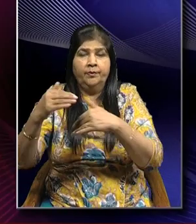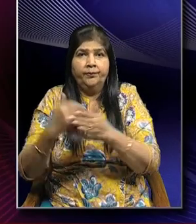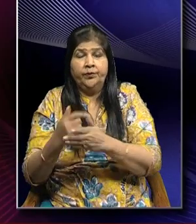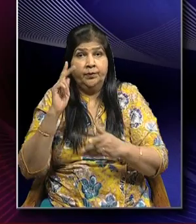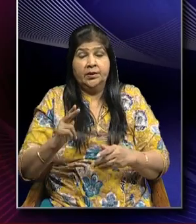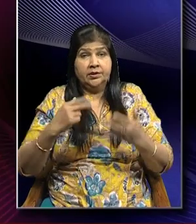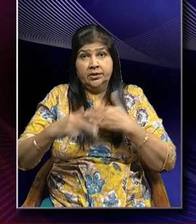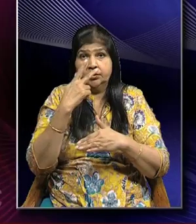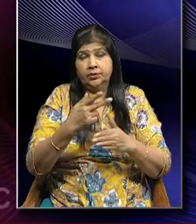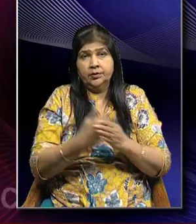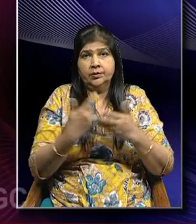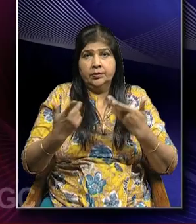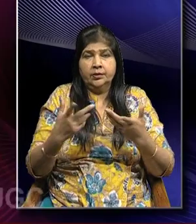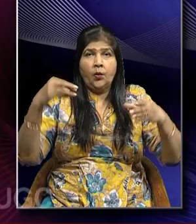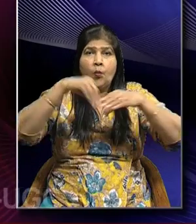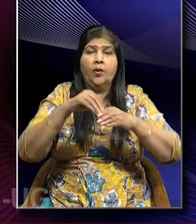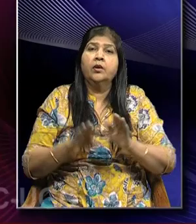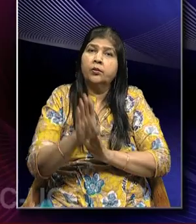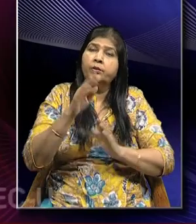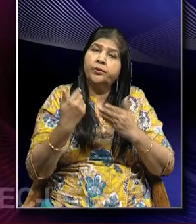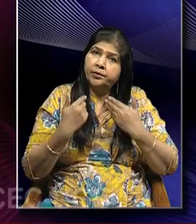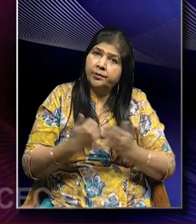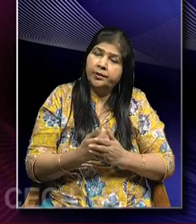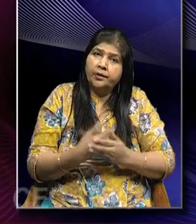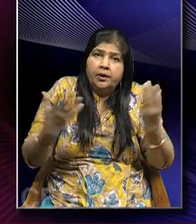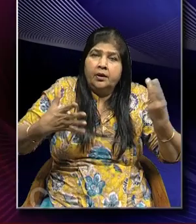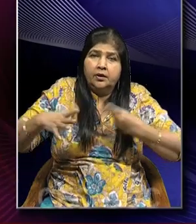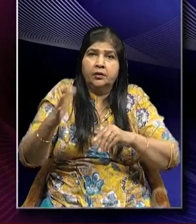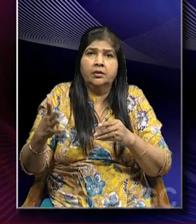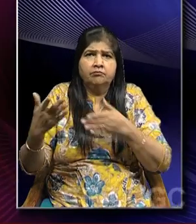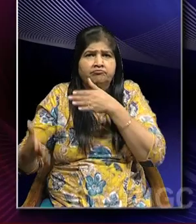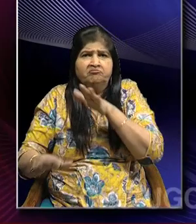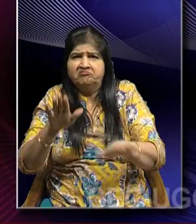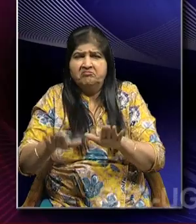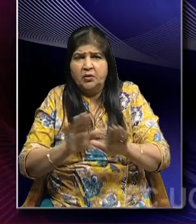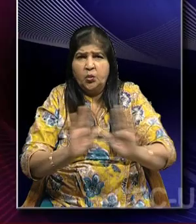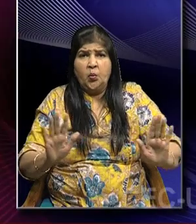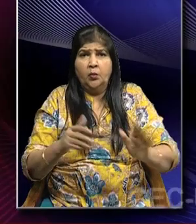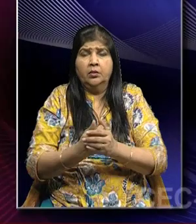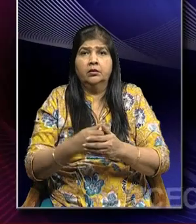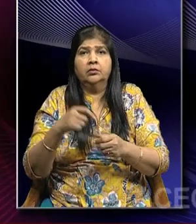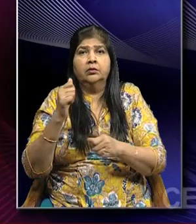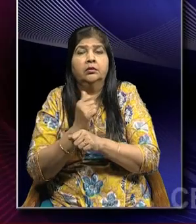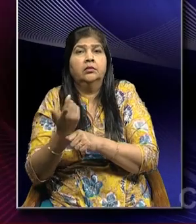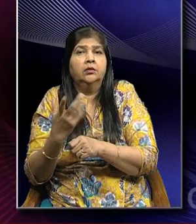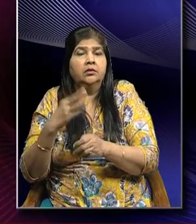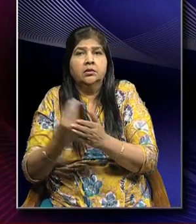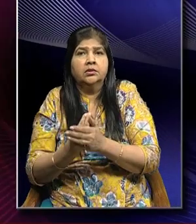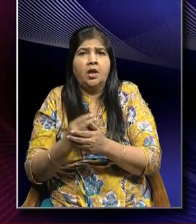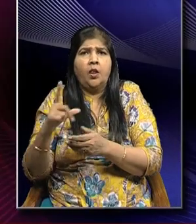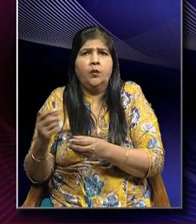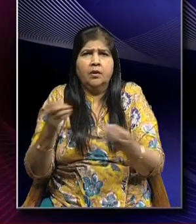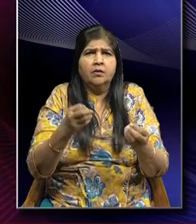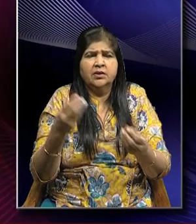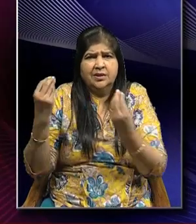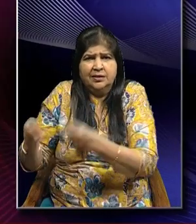ensure the inclusive growth. You should not do any kind of discrimination with any of the stakeholders. Whosoever is